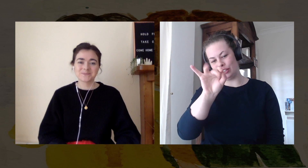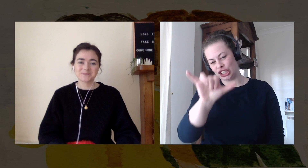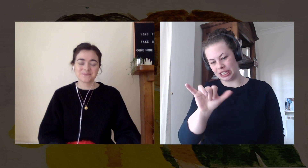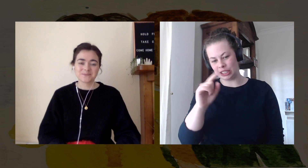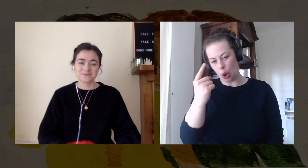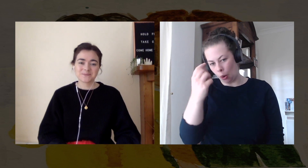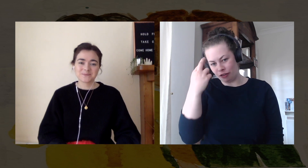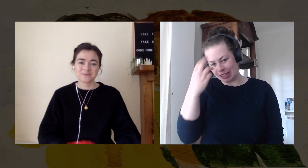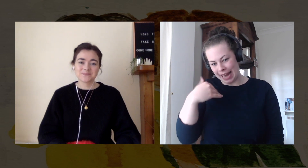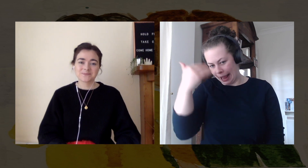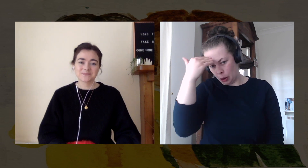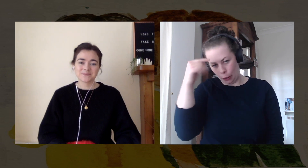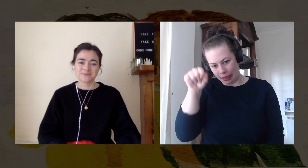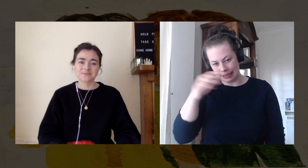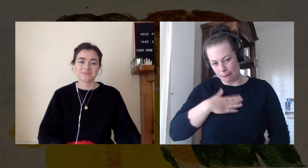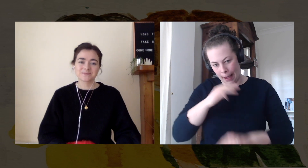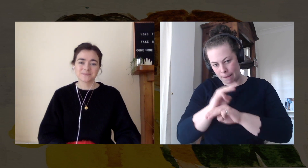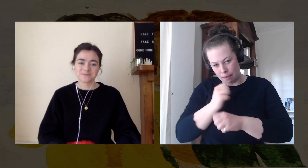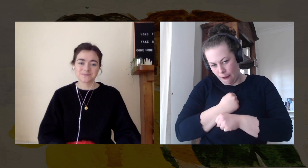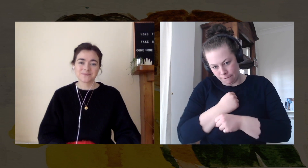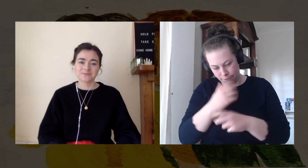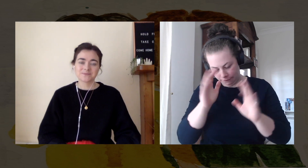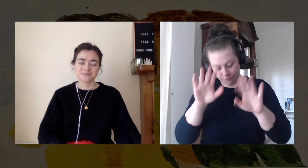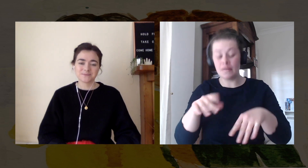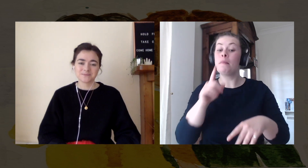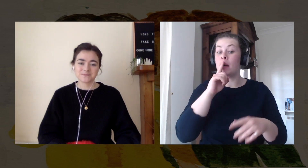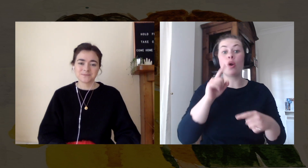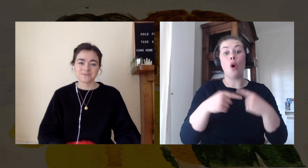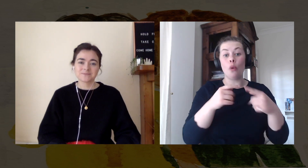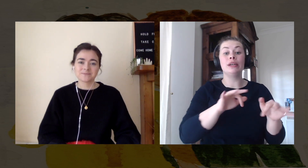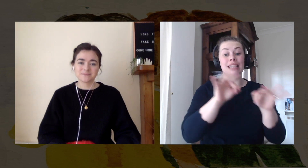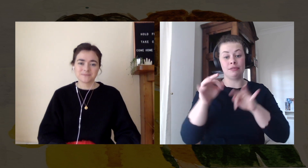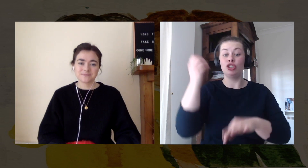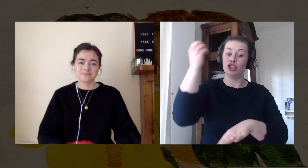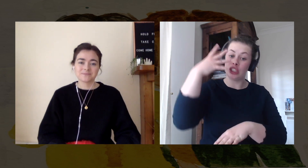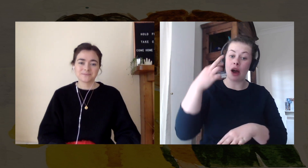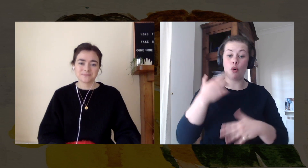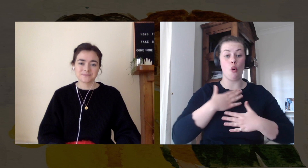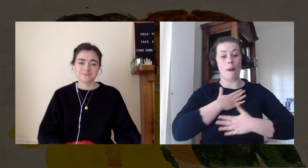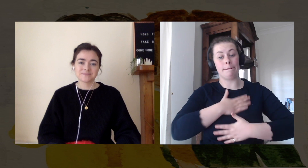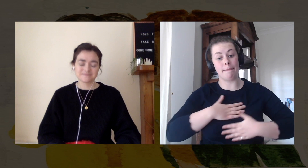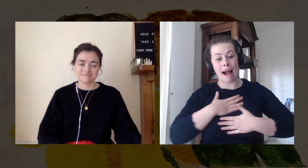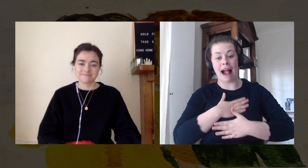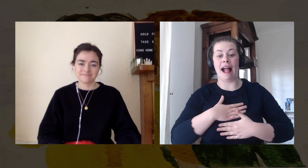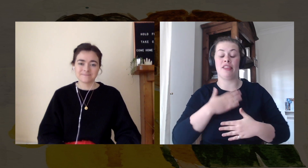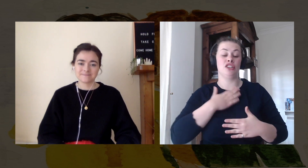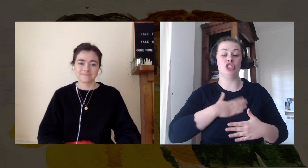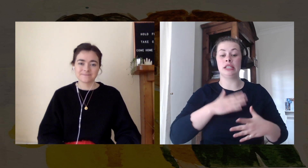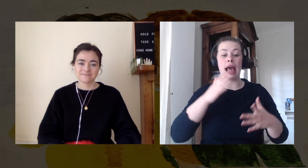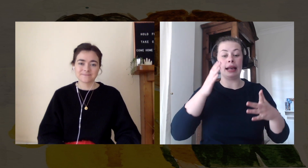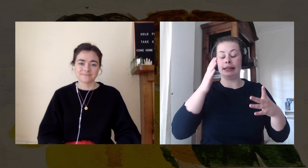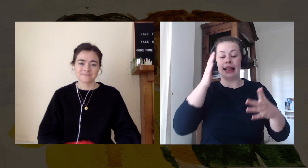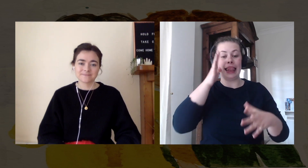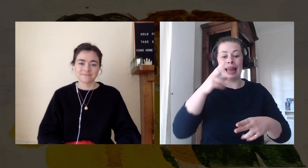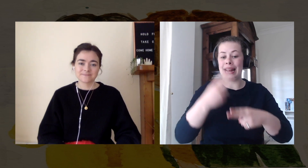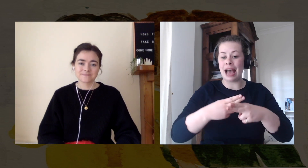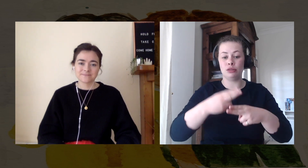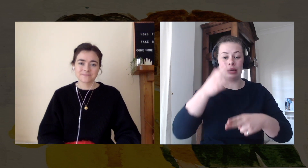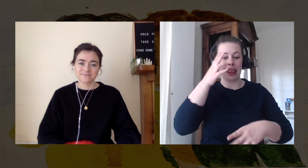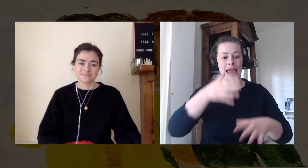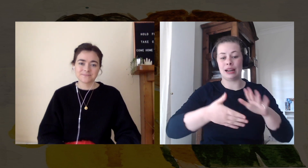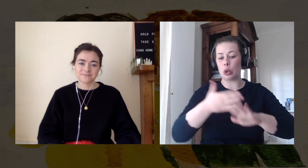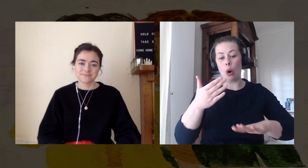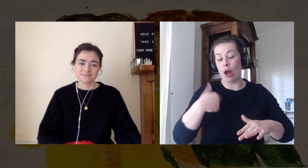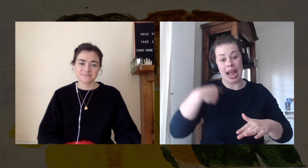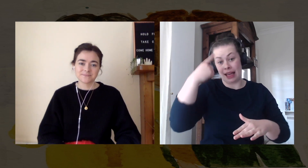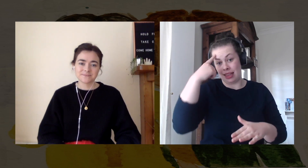it go. Yeah. And I think it's so important to do that for your working health. Yeah. So